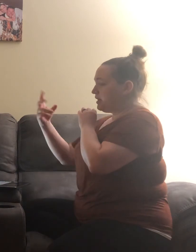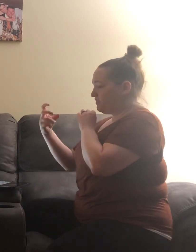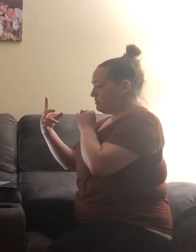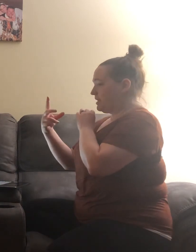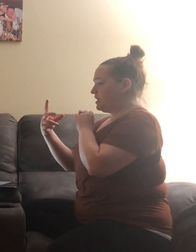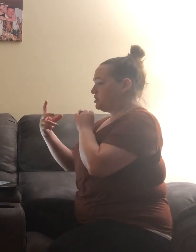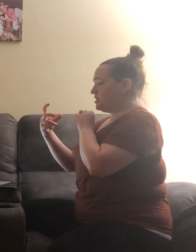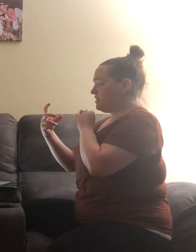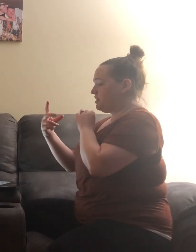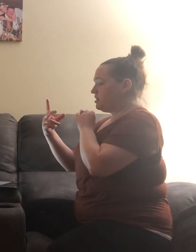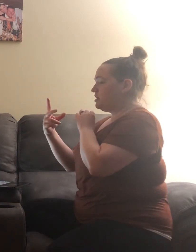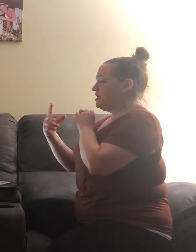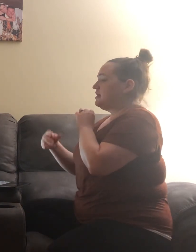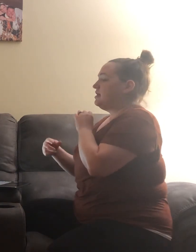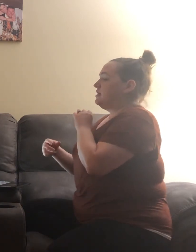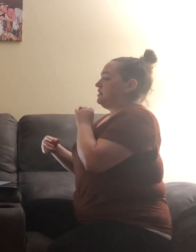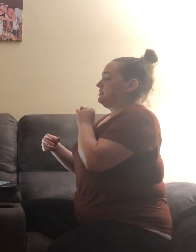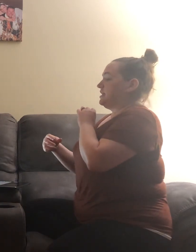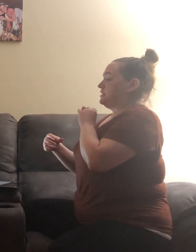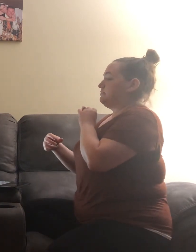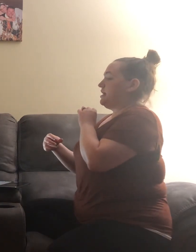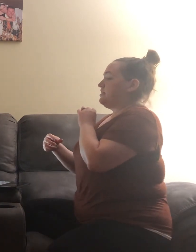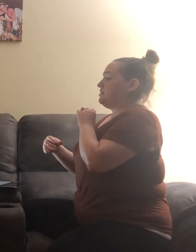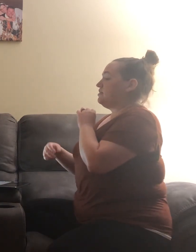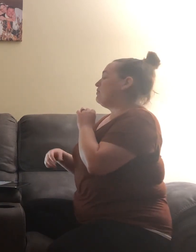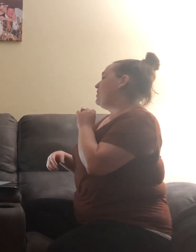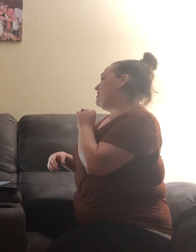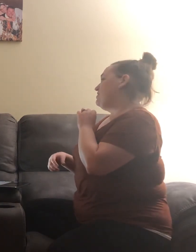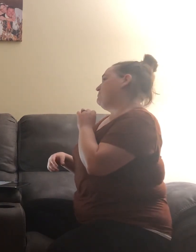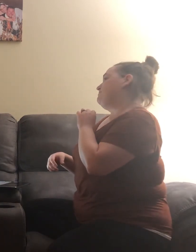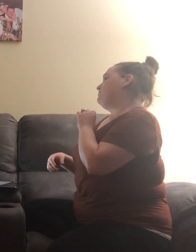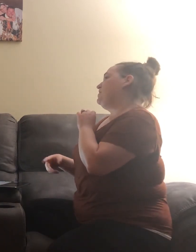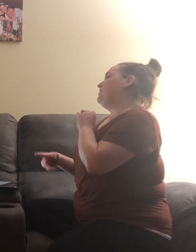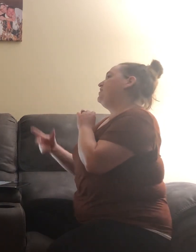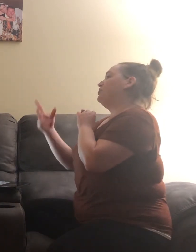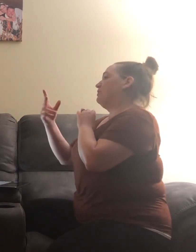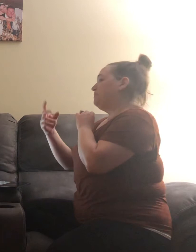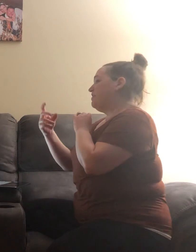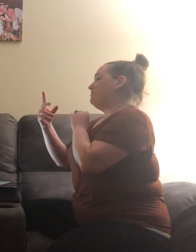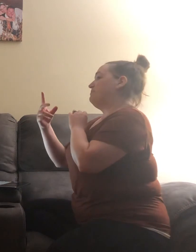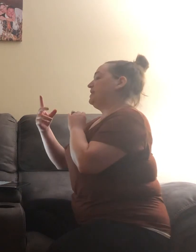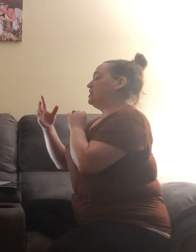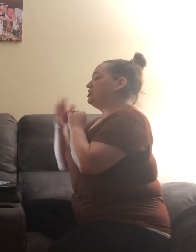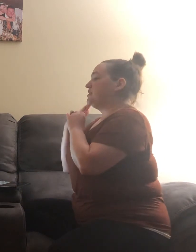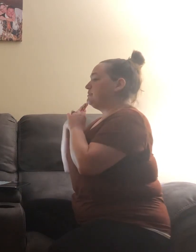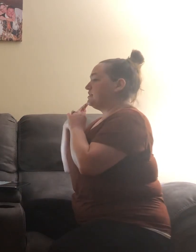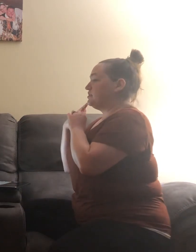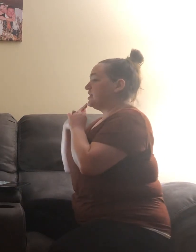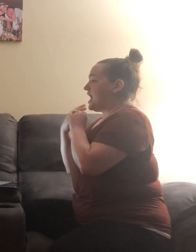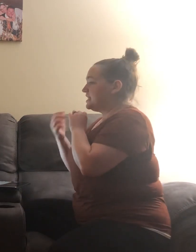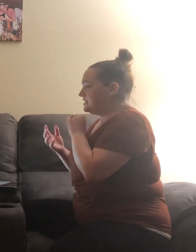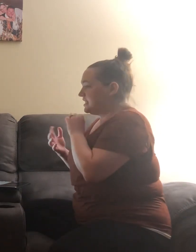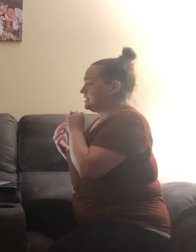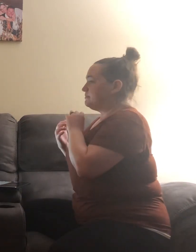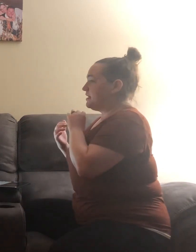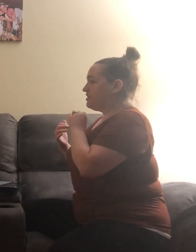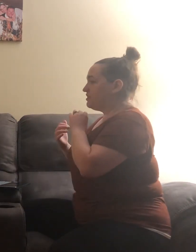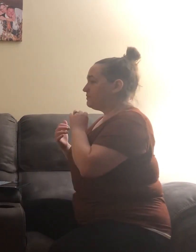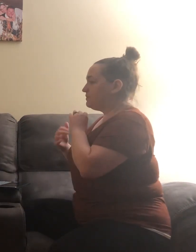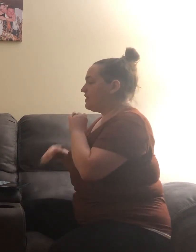the medication in there, he'll take his breath, wait, and then you're gonna puff the medication in the spacer again, take his breath, and then